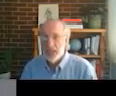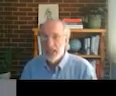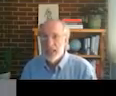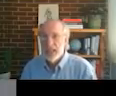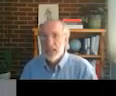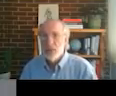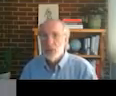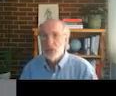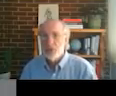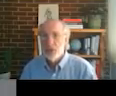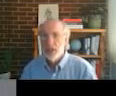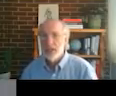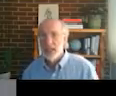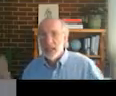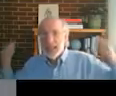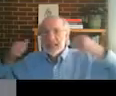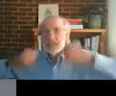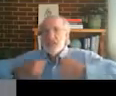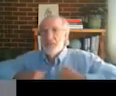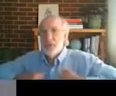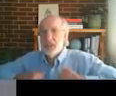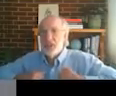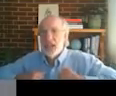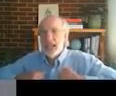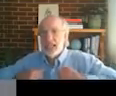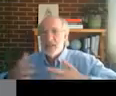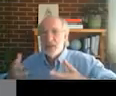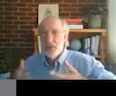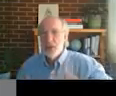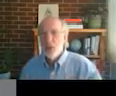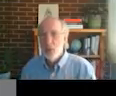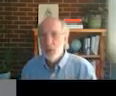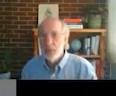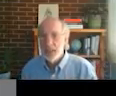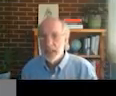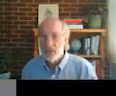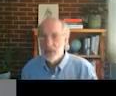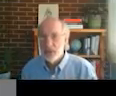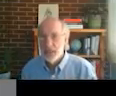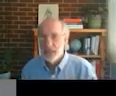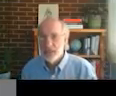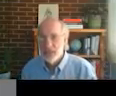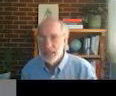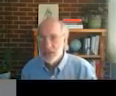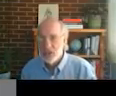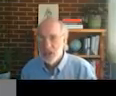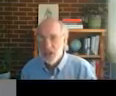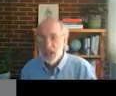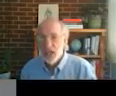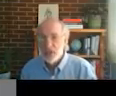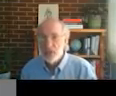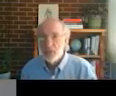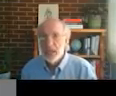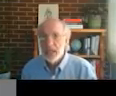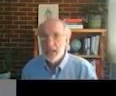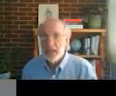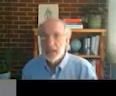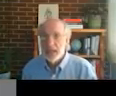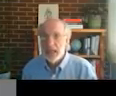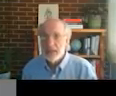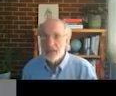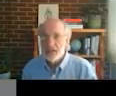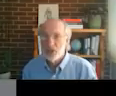chillier day, at which point asking for the jacket will be a natural man to teach. You